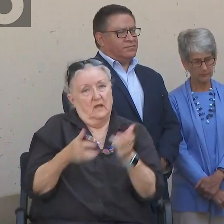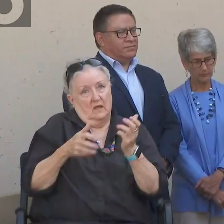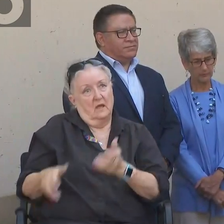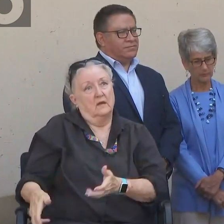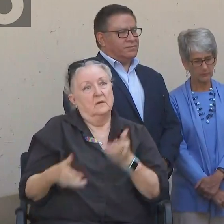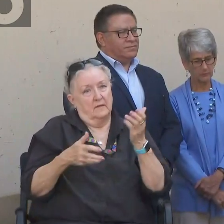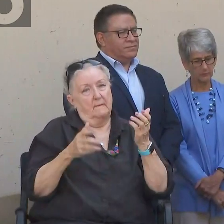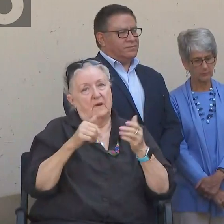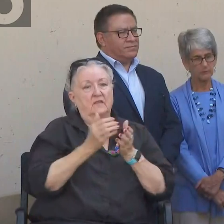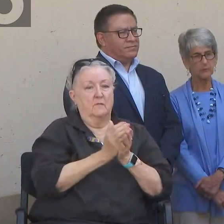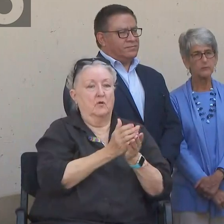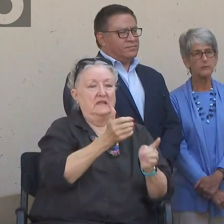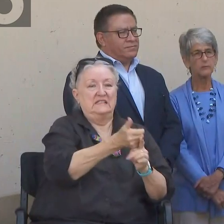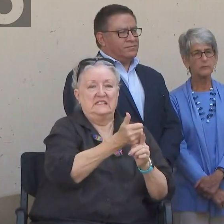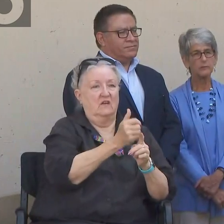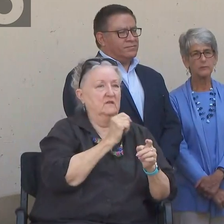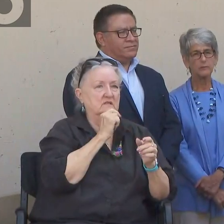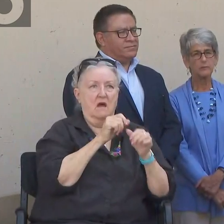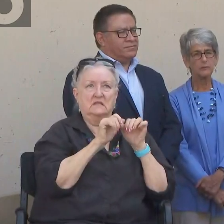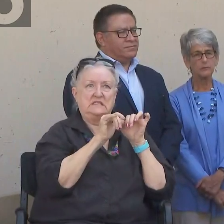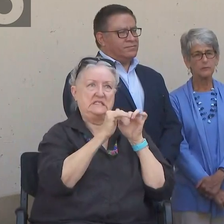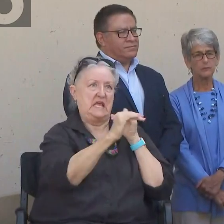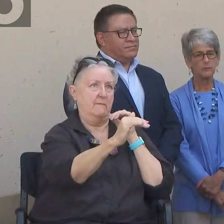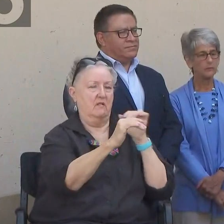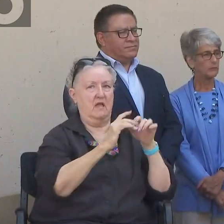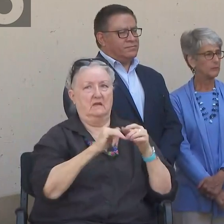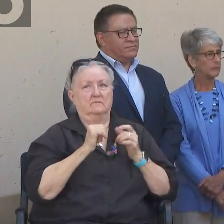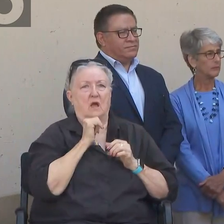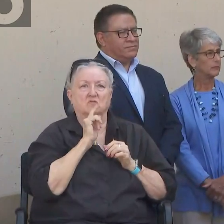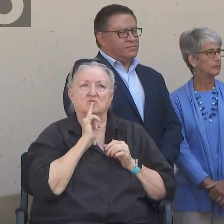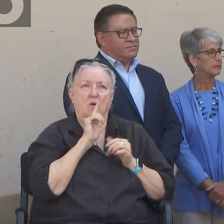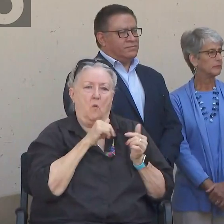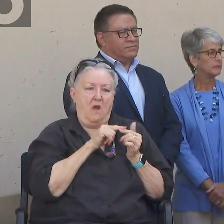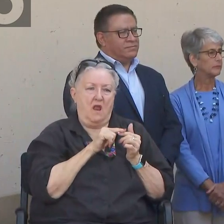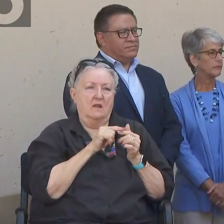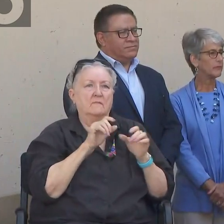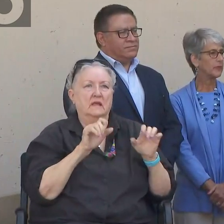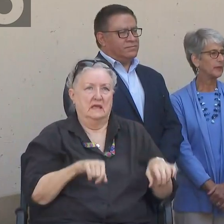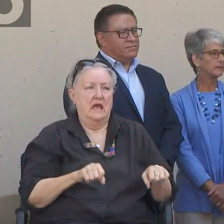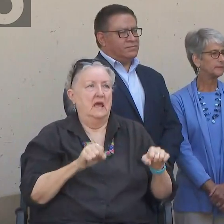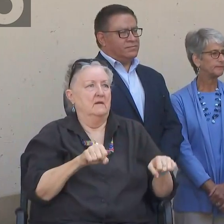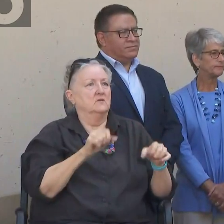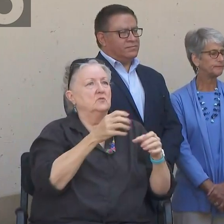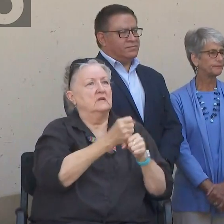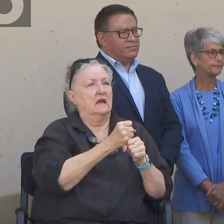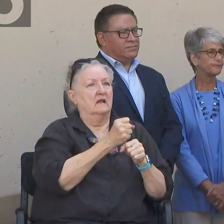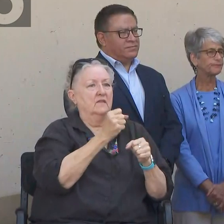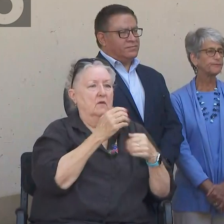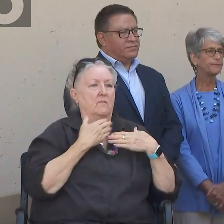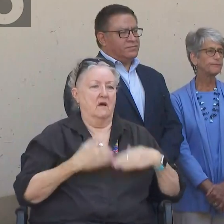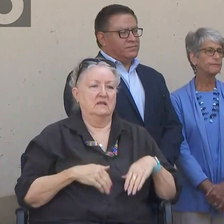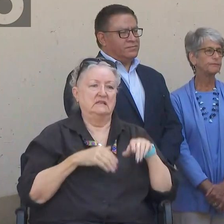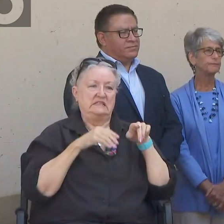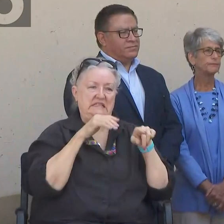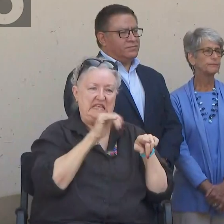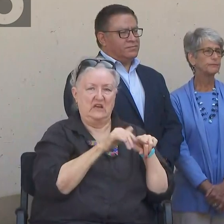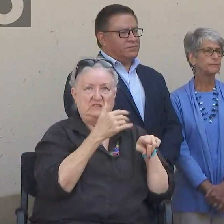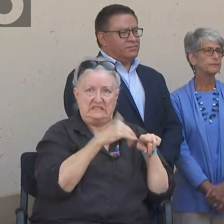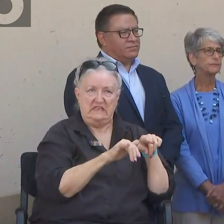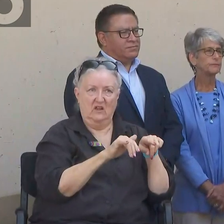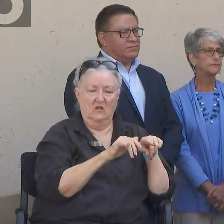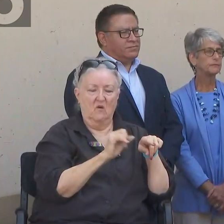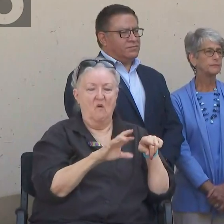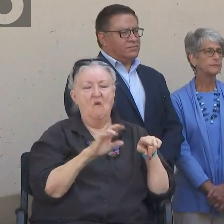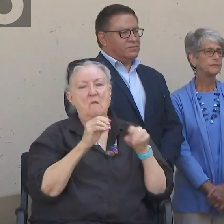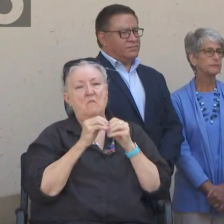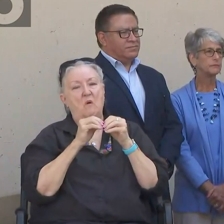boat remains unstable, and I'm not sure when we're going to be able to recover those bodies, as well as any more that